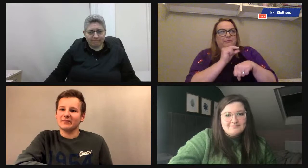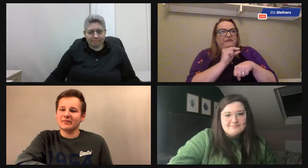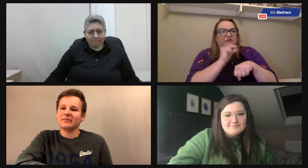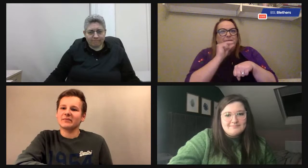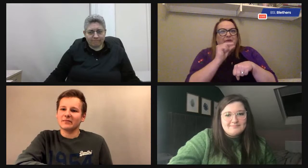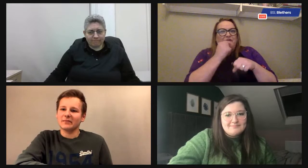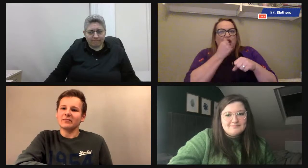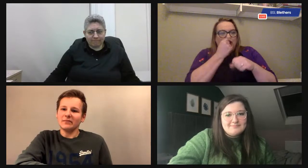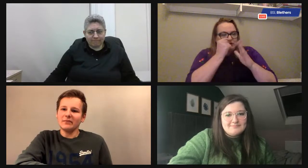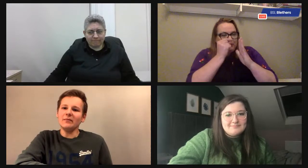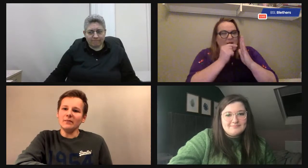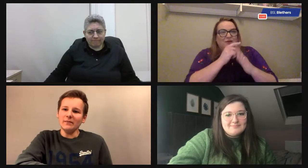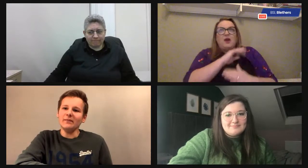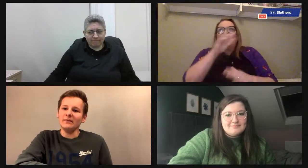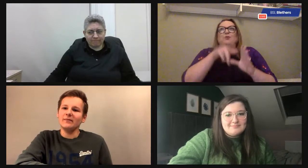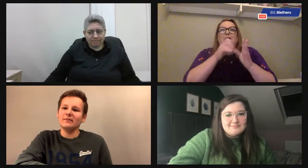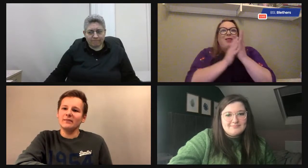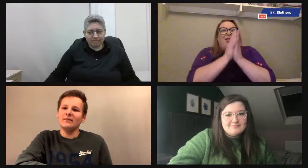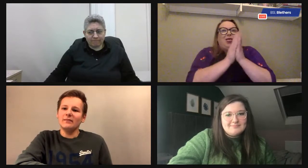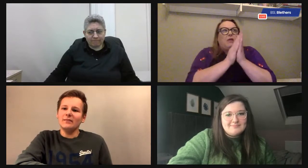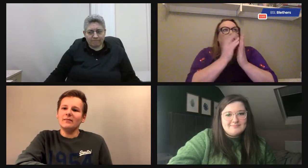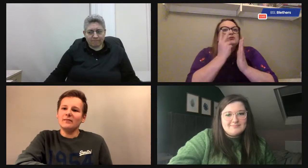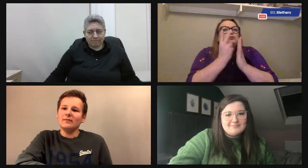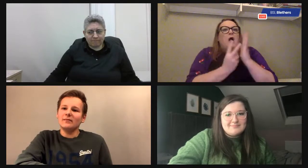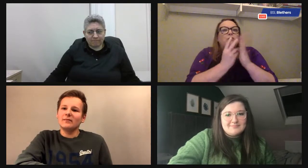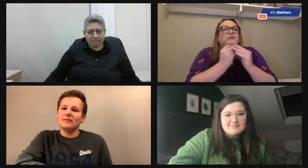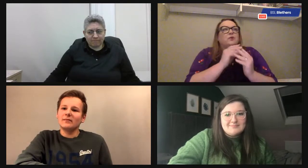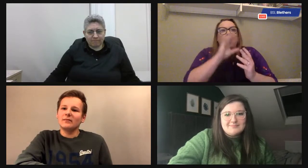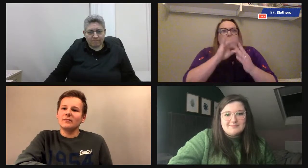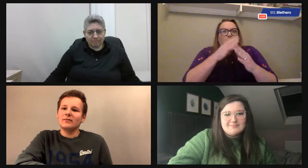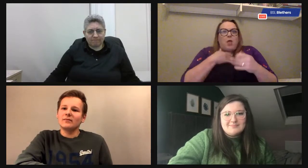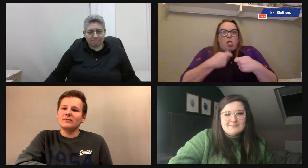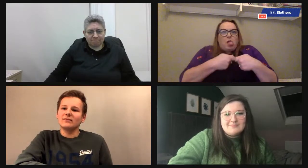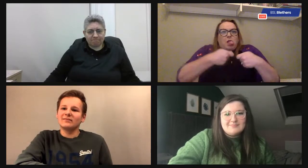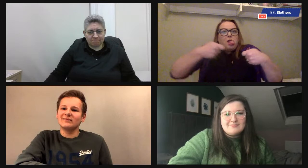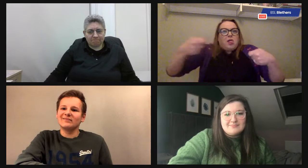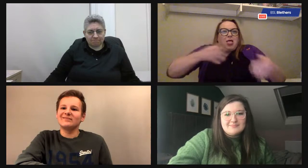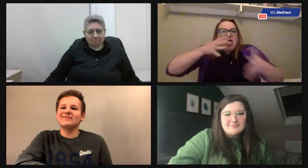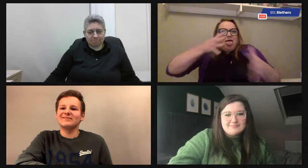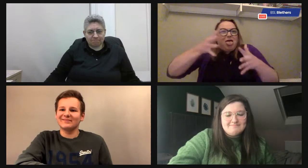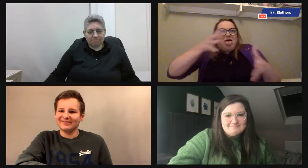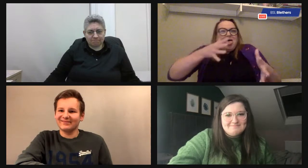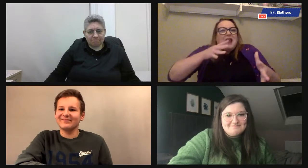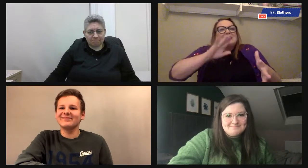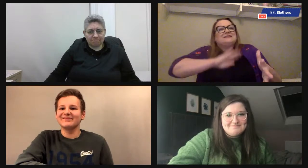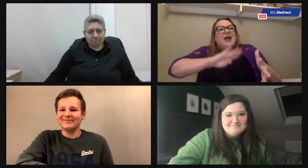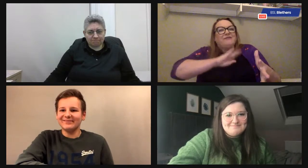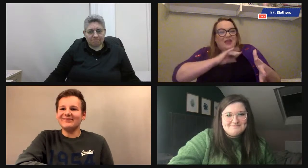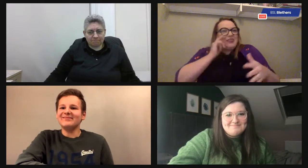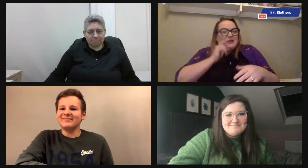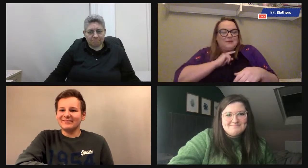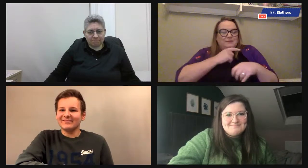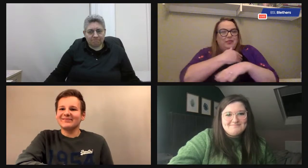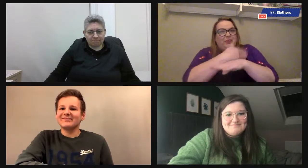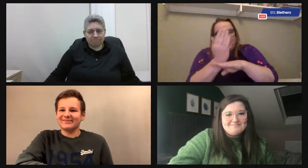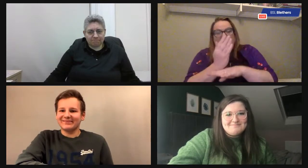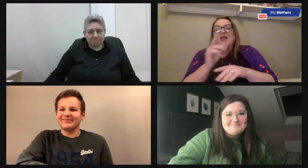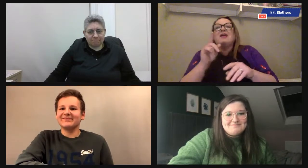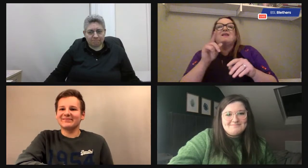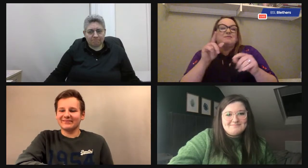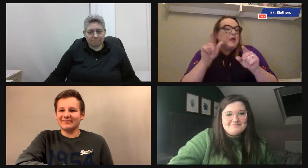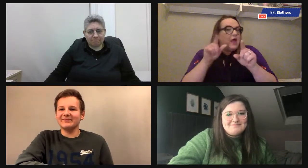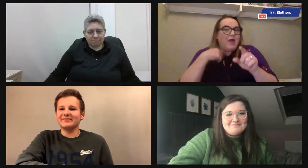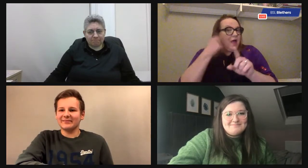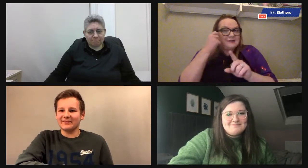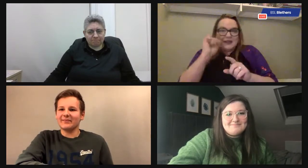are going to school and they're getting all of this education every day, and then they're